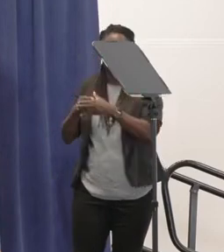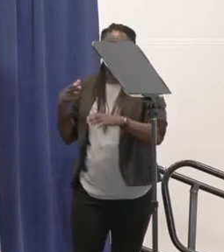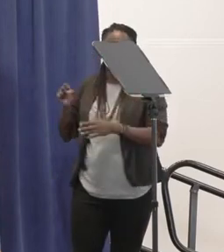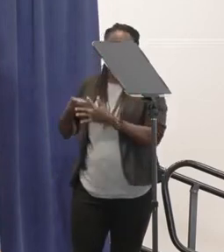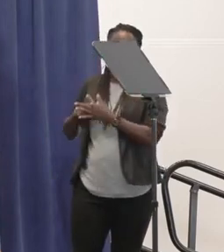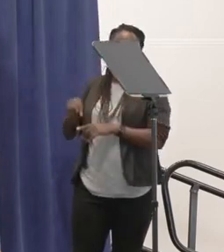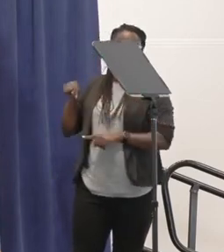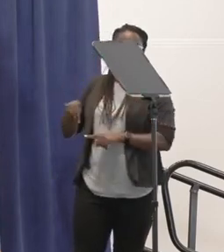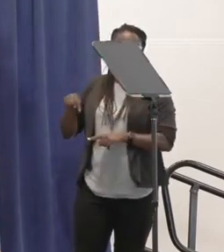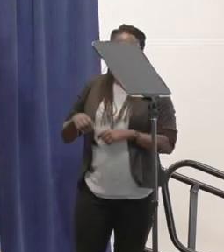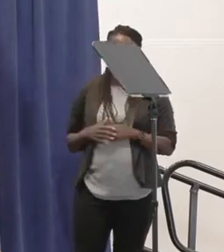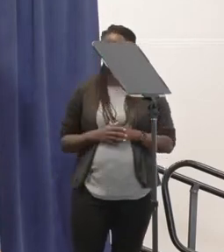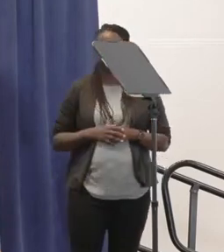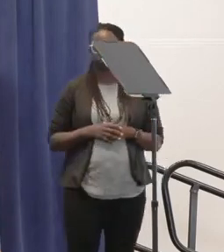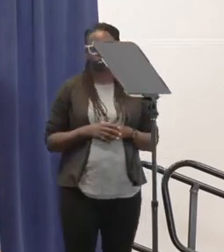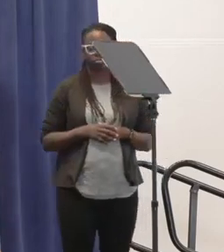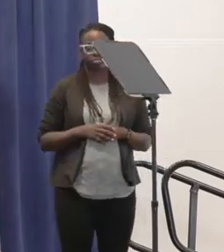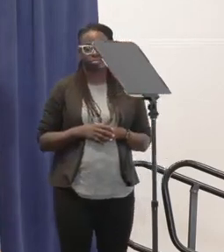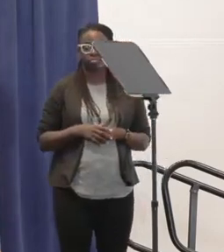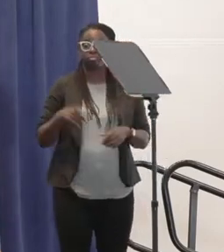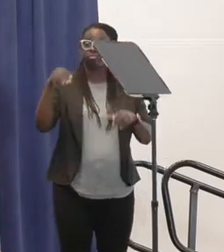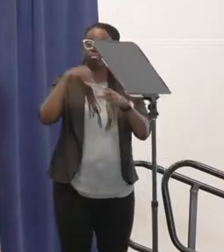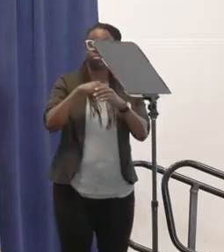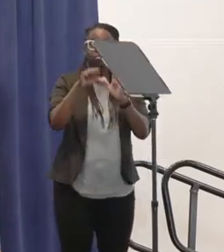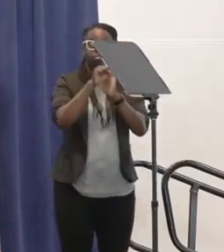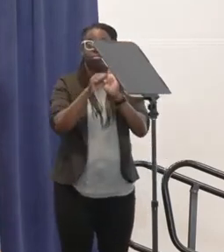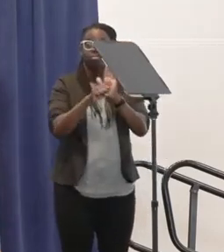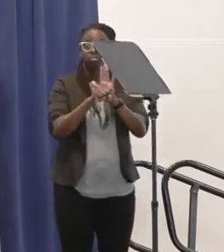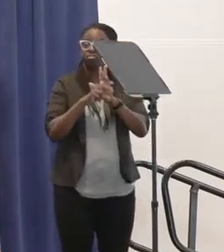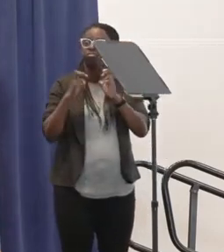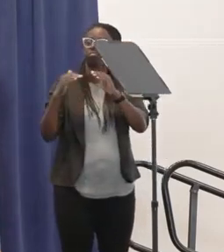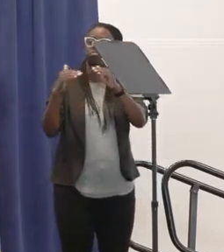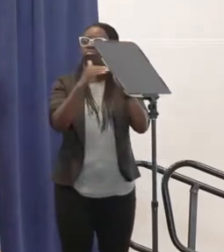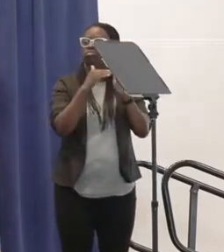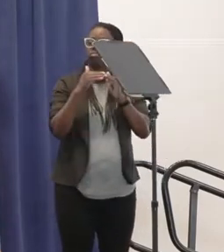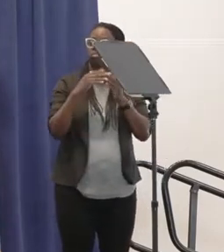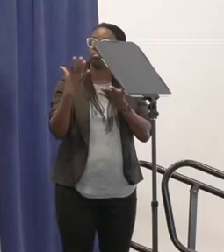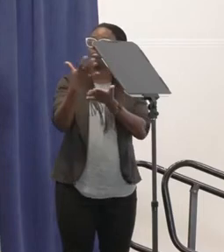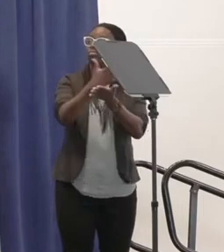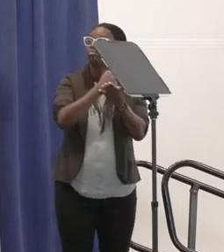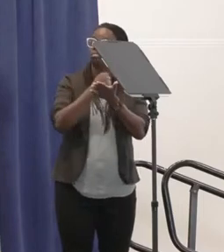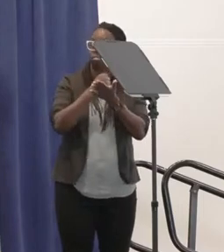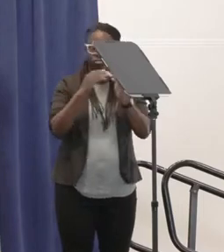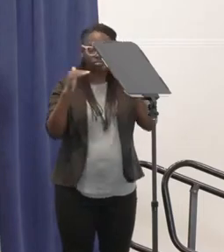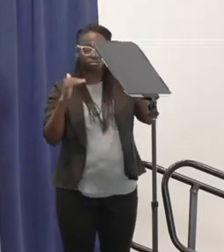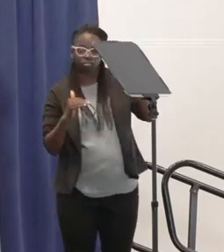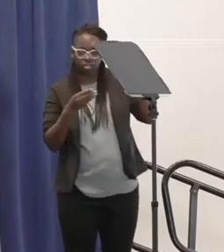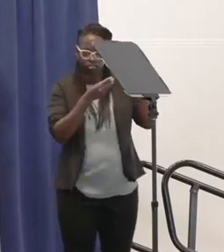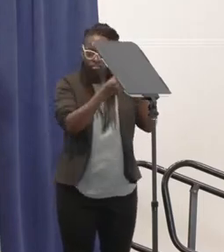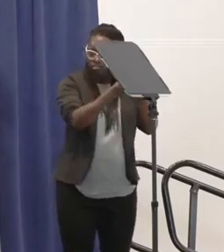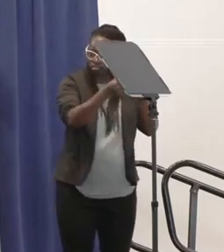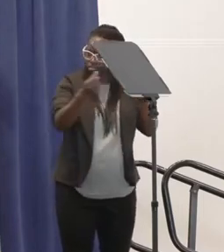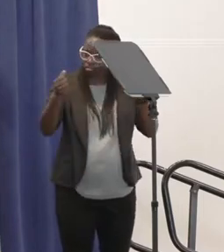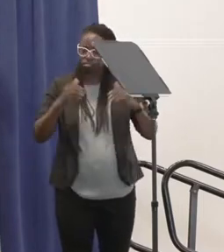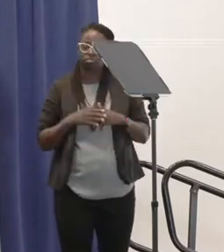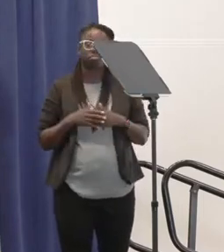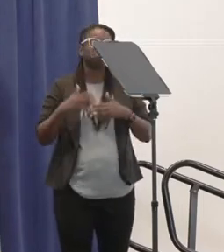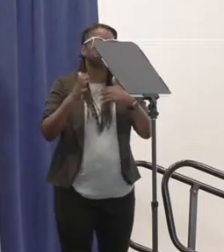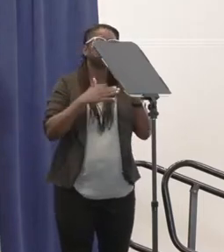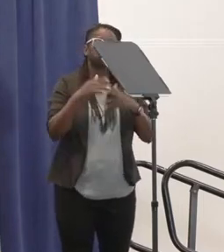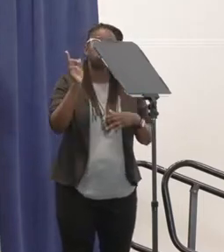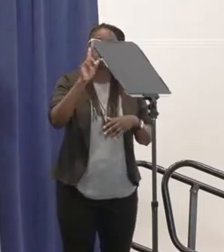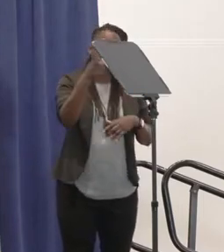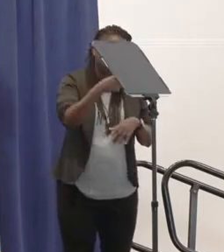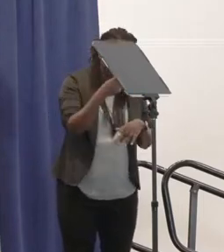equity for all students, no matter where they were born or what their status is.